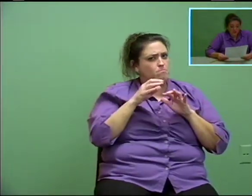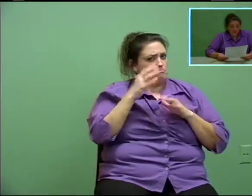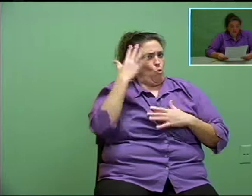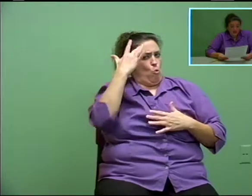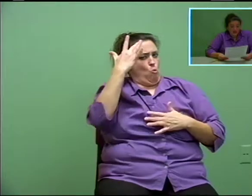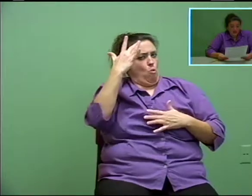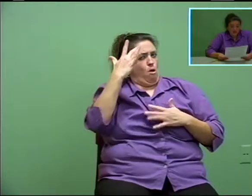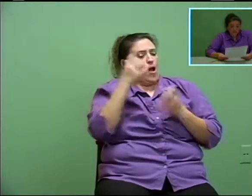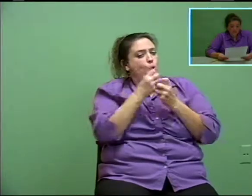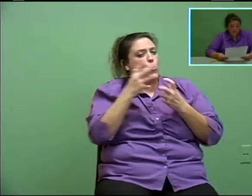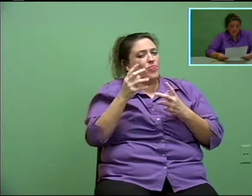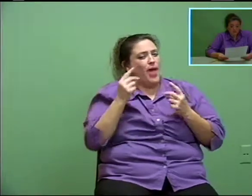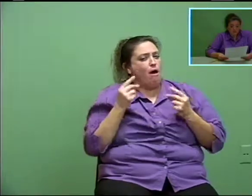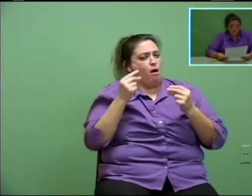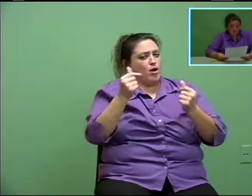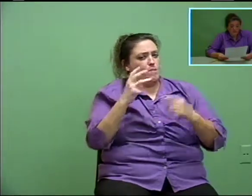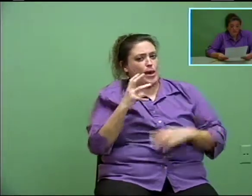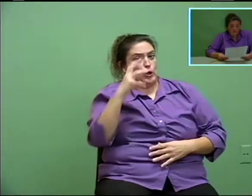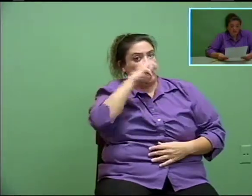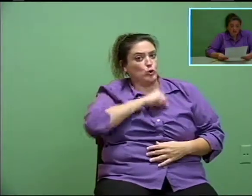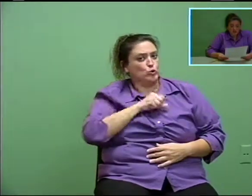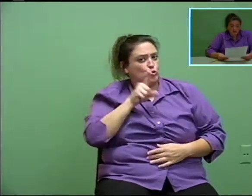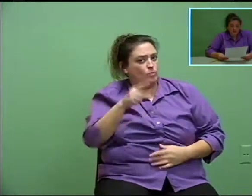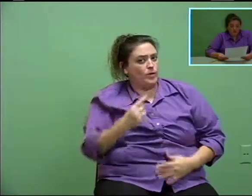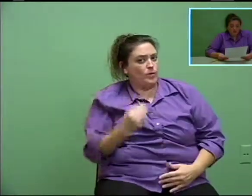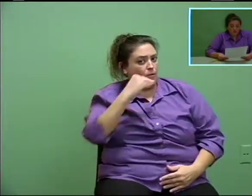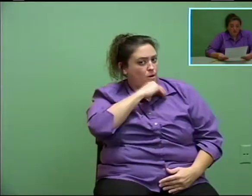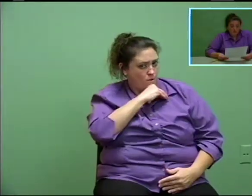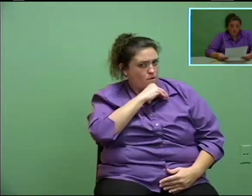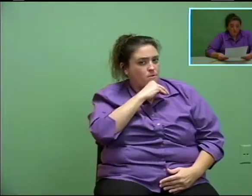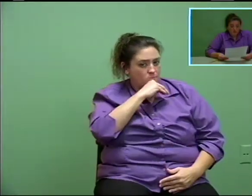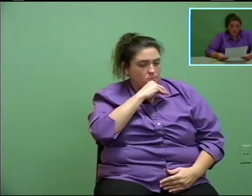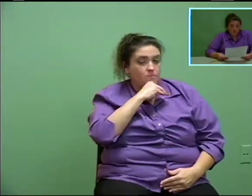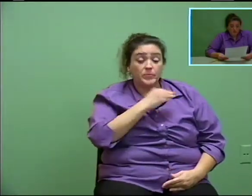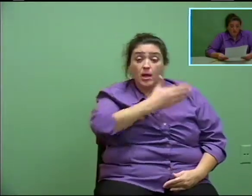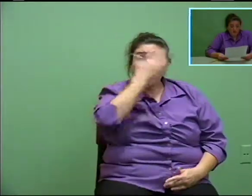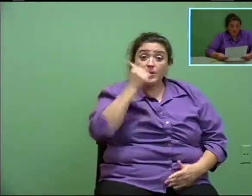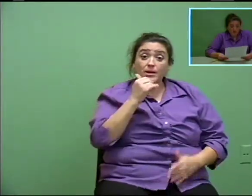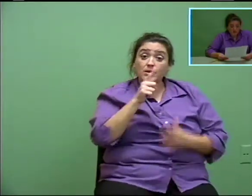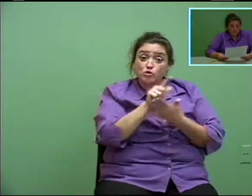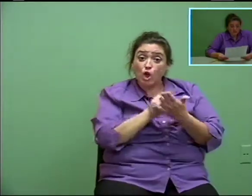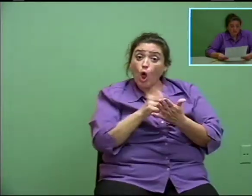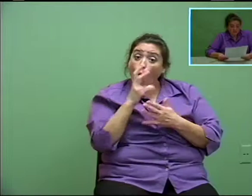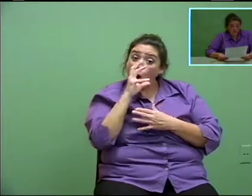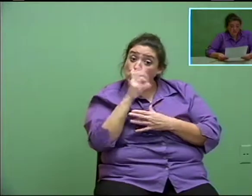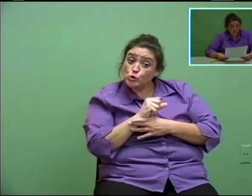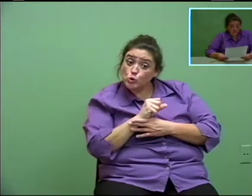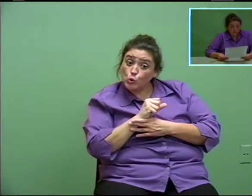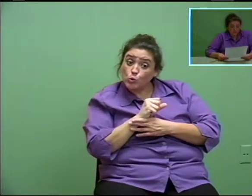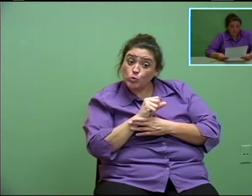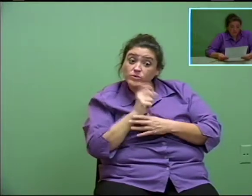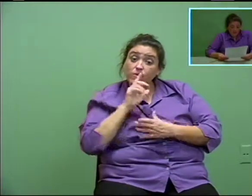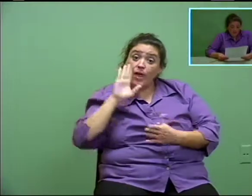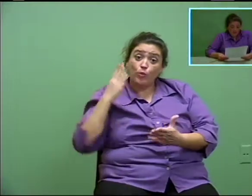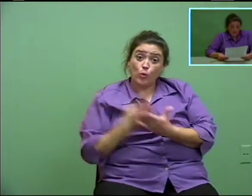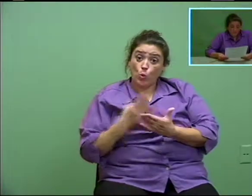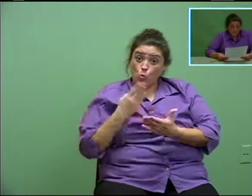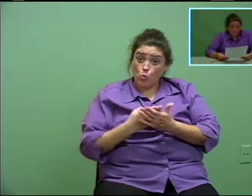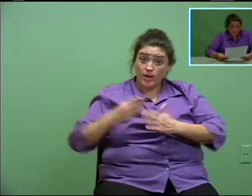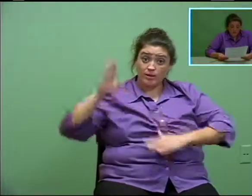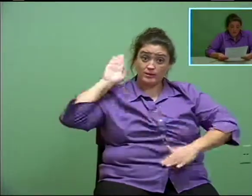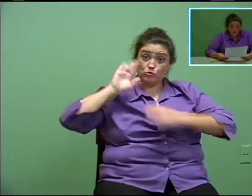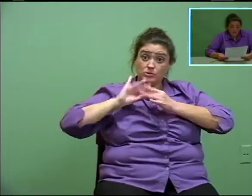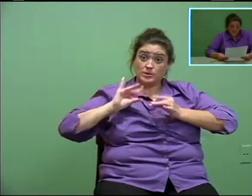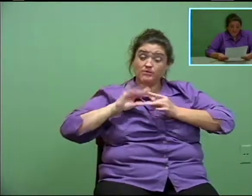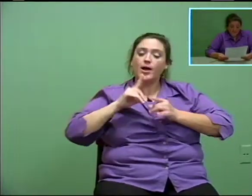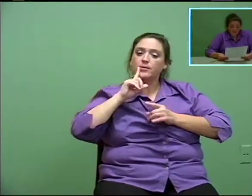rashly concluding that any witness has sworn falsely, for the law presumes that all witnesses are truthful. In